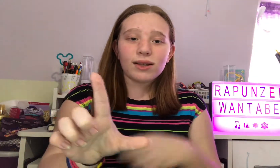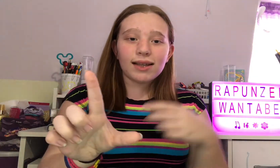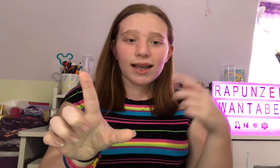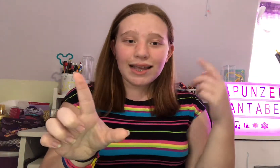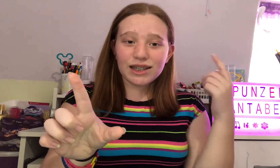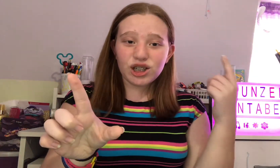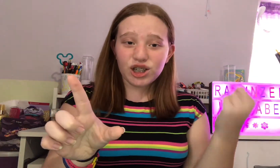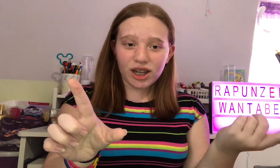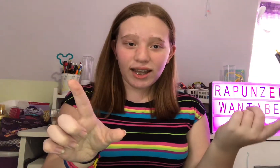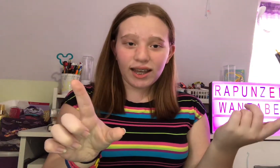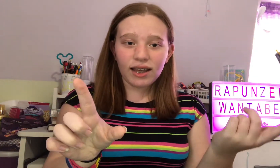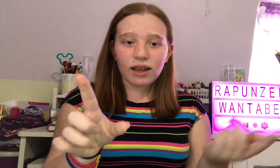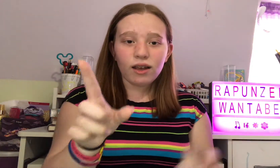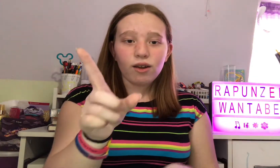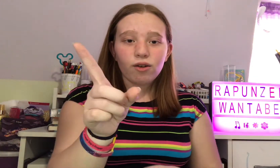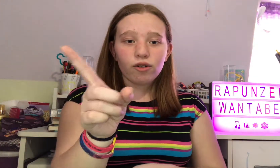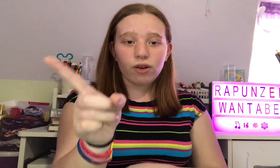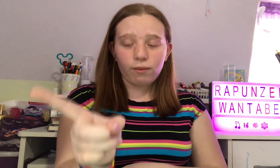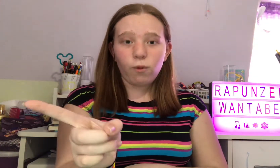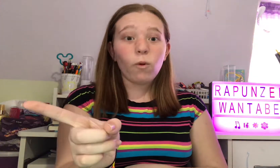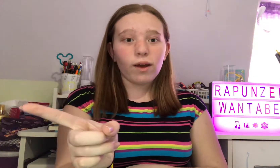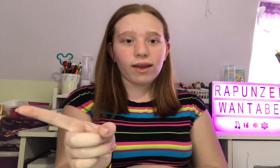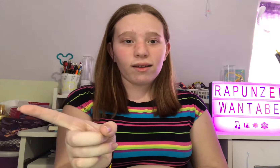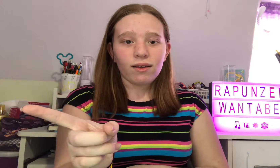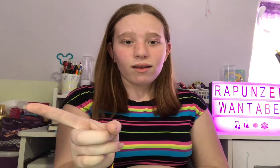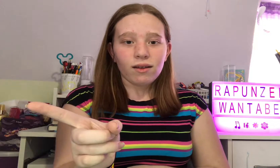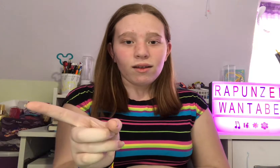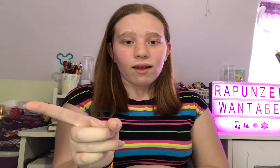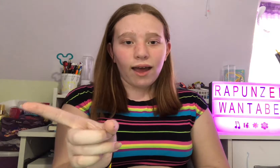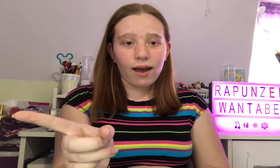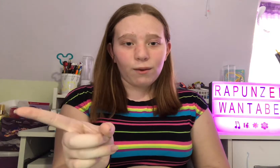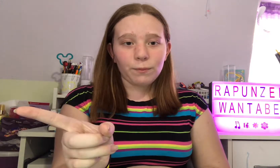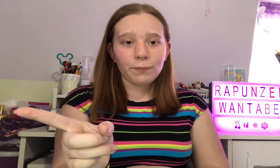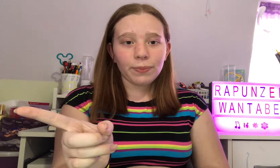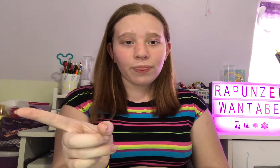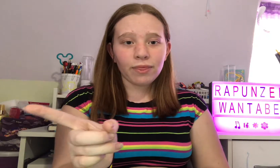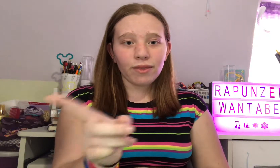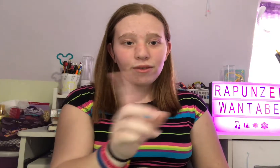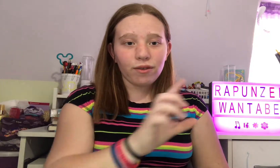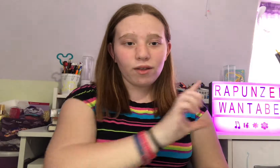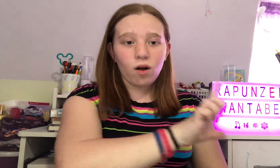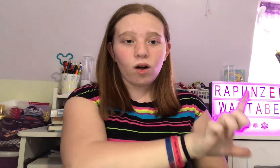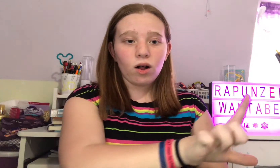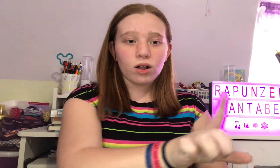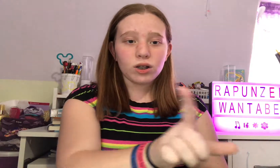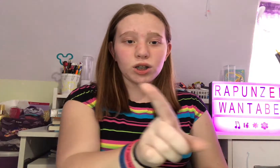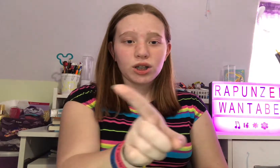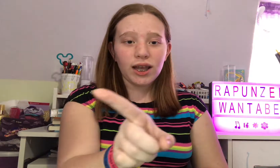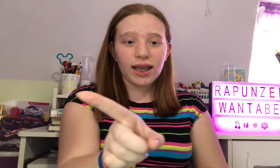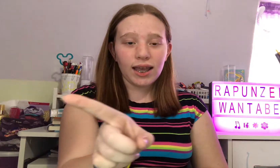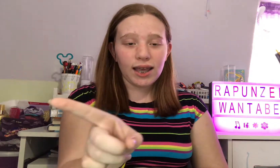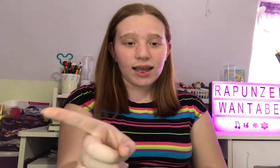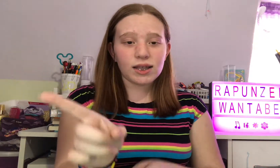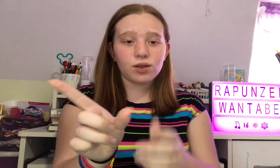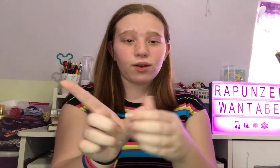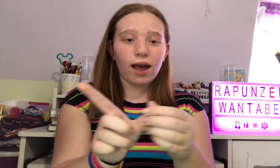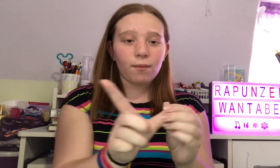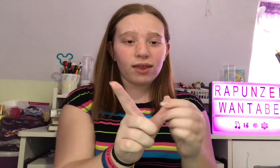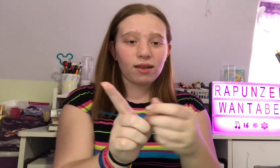it hits she, you're just going to point out. So then all she is. So how my thumb